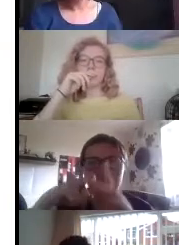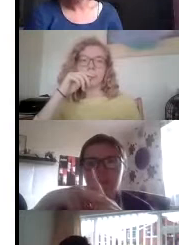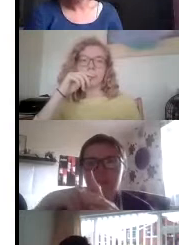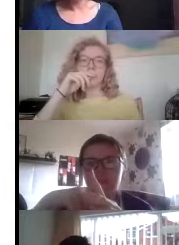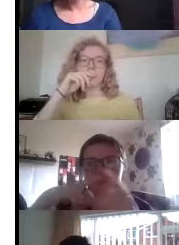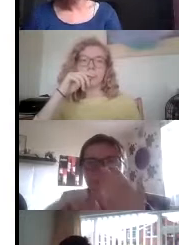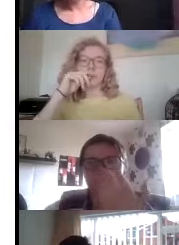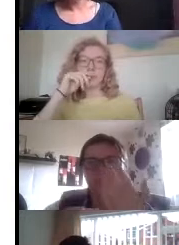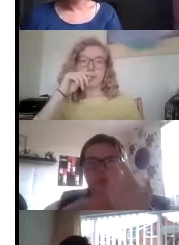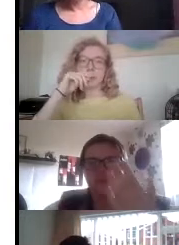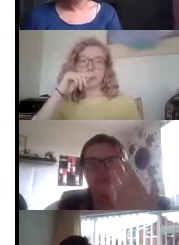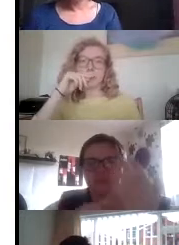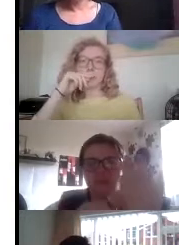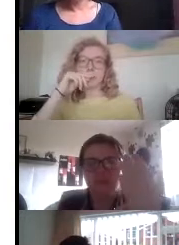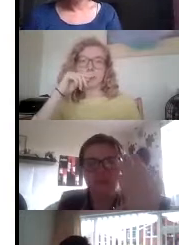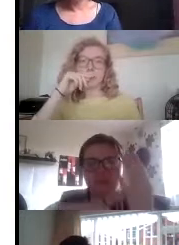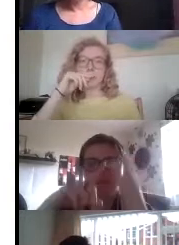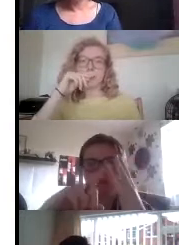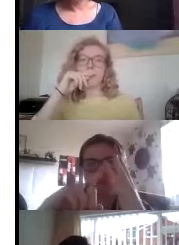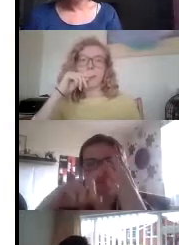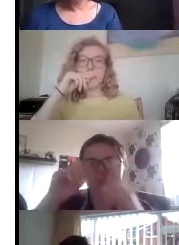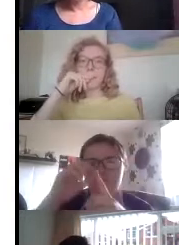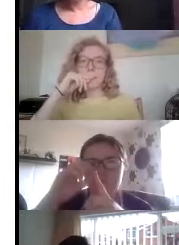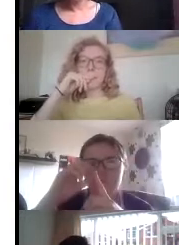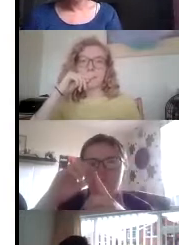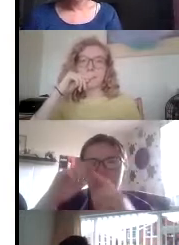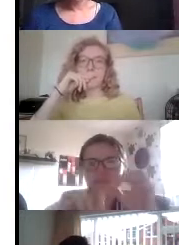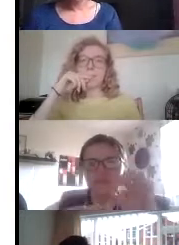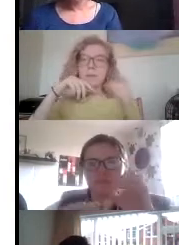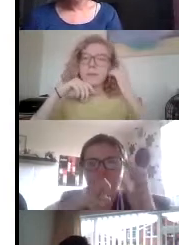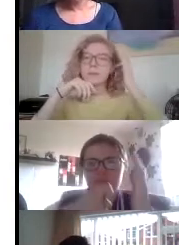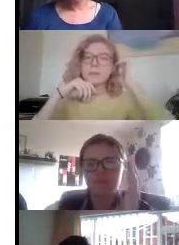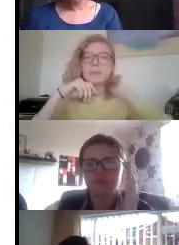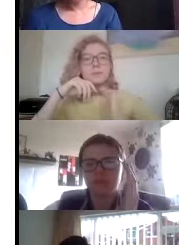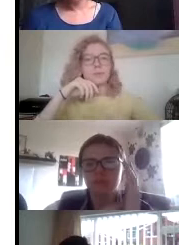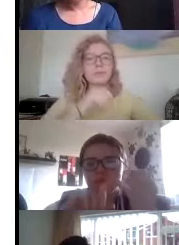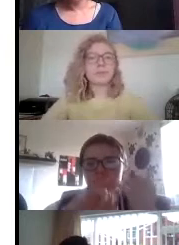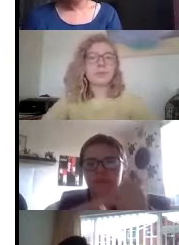can be a bit more relaxed about it. So I reckon